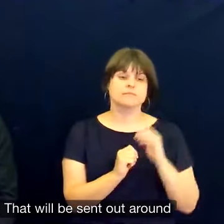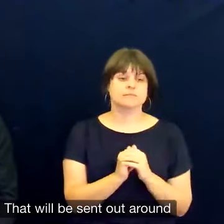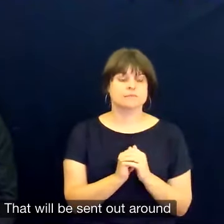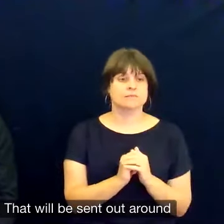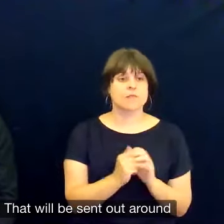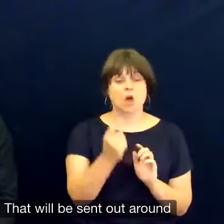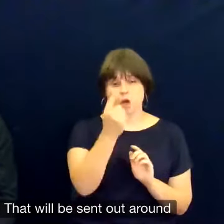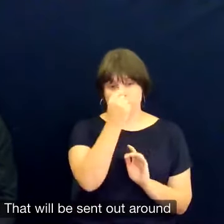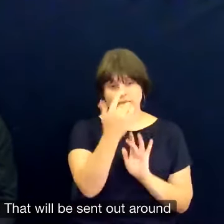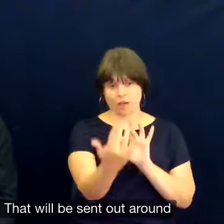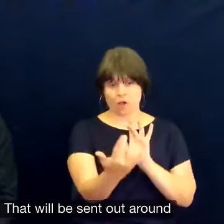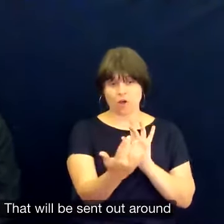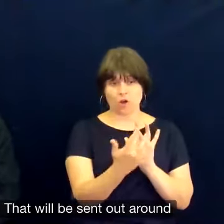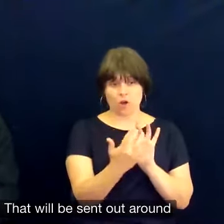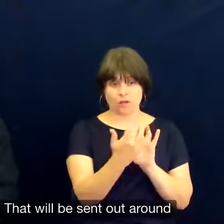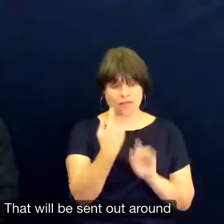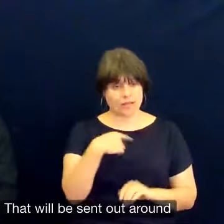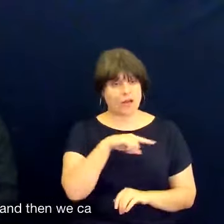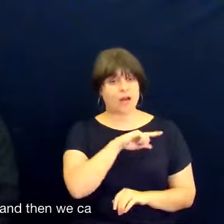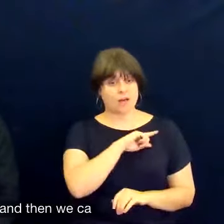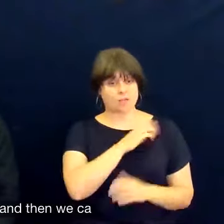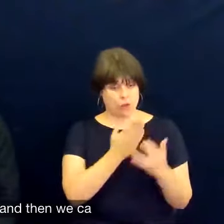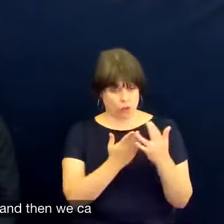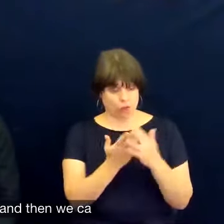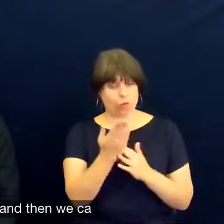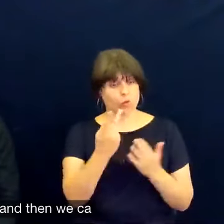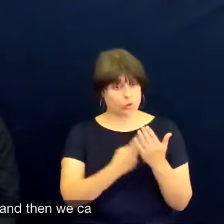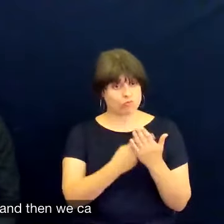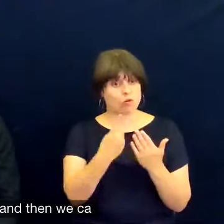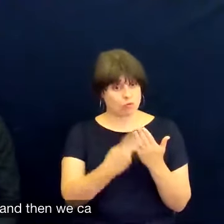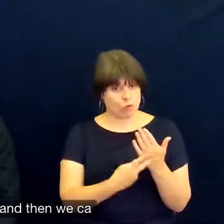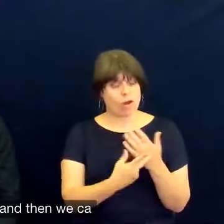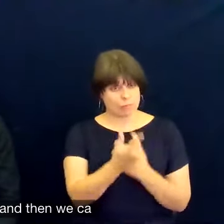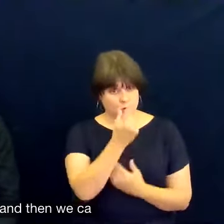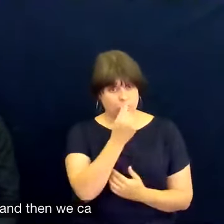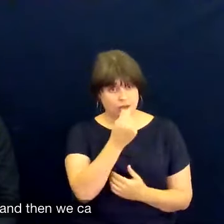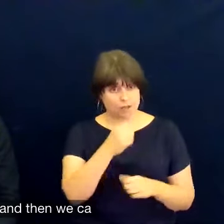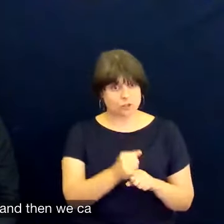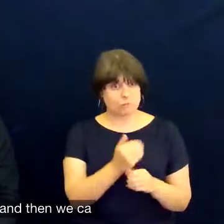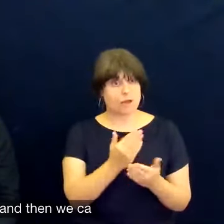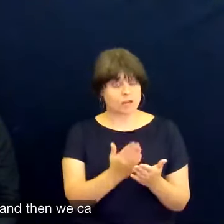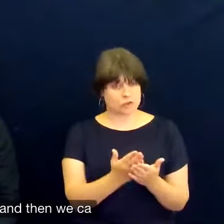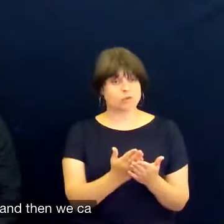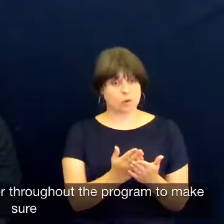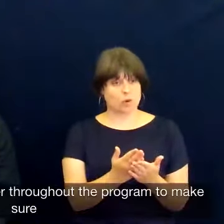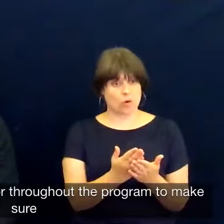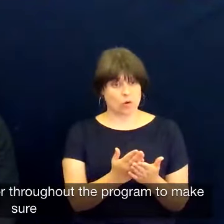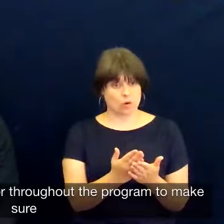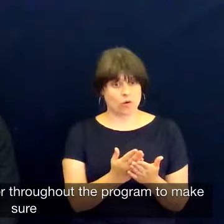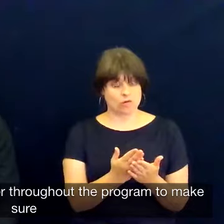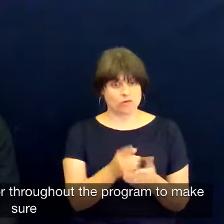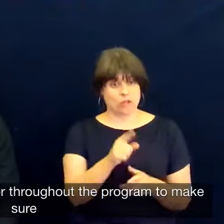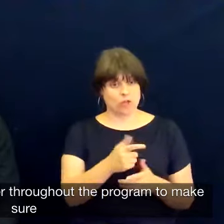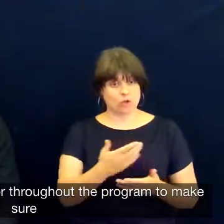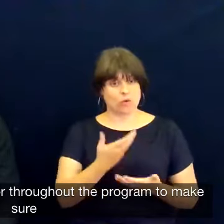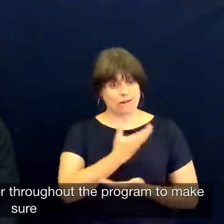you can contact us throughout the program to make sure that we are comfortable with the whole